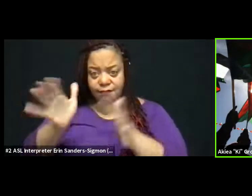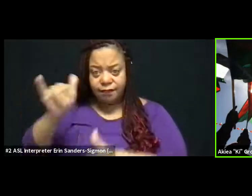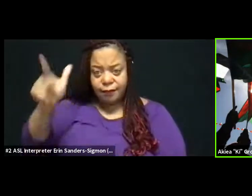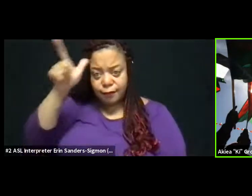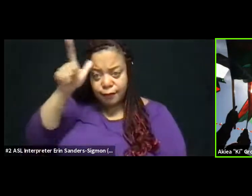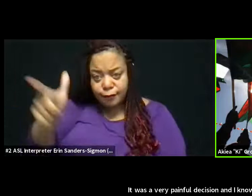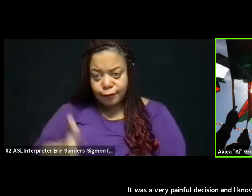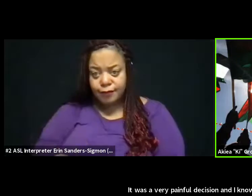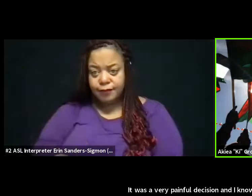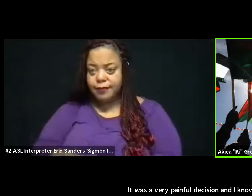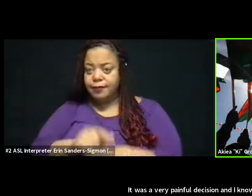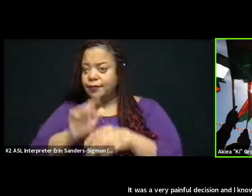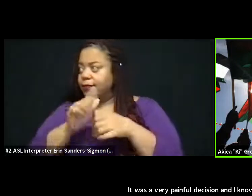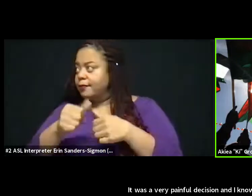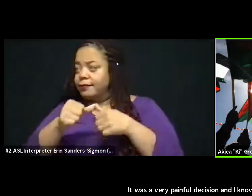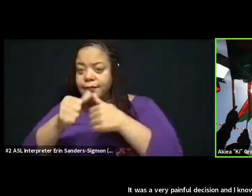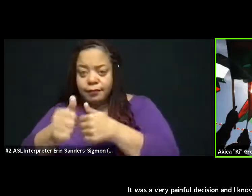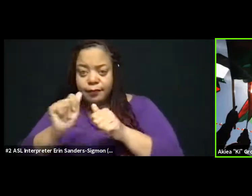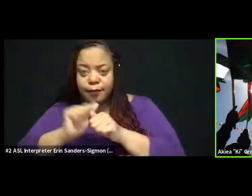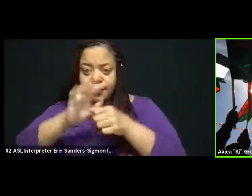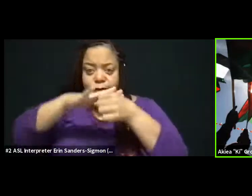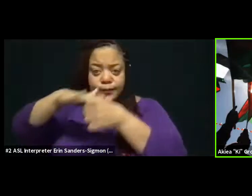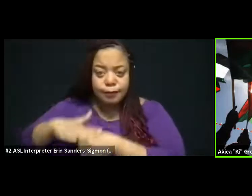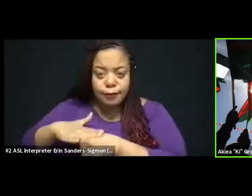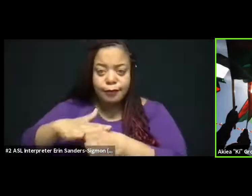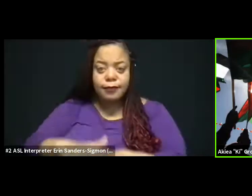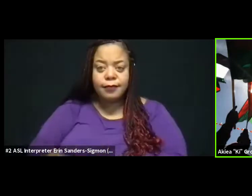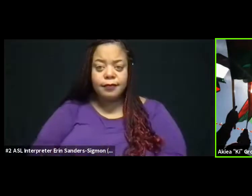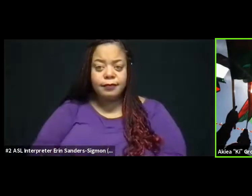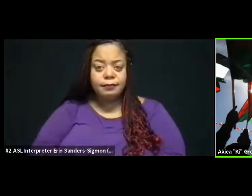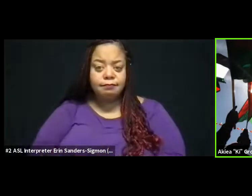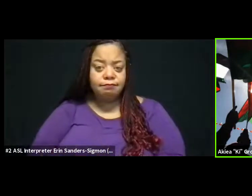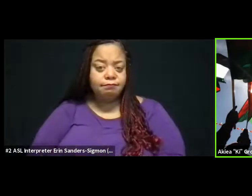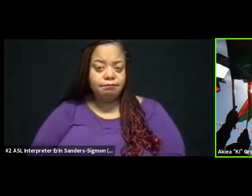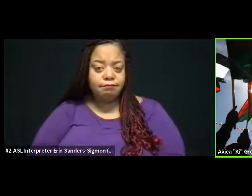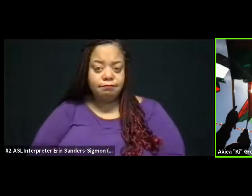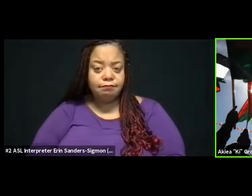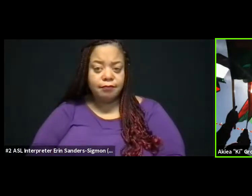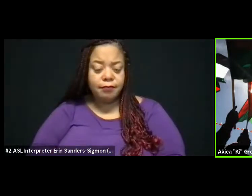really identify, like, those moments